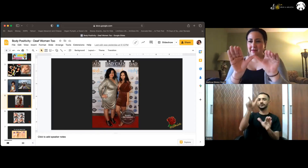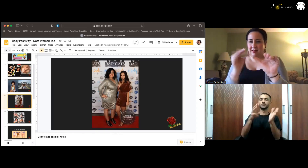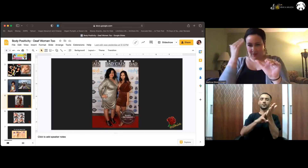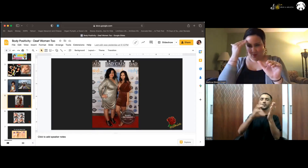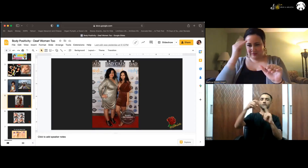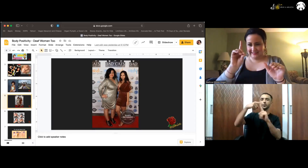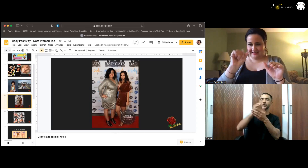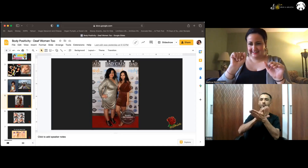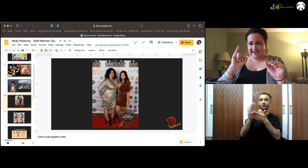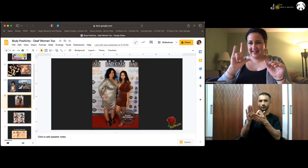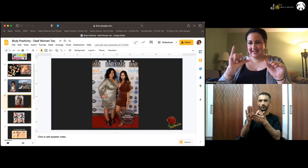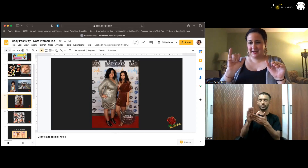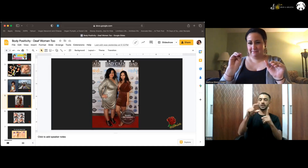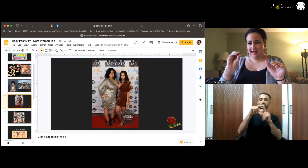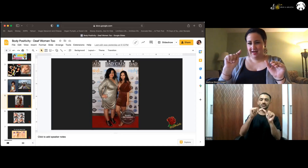and in their